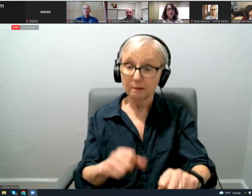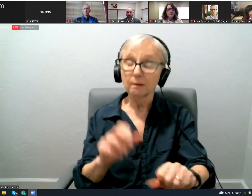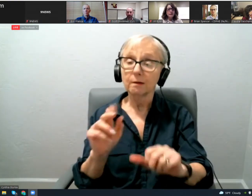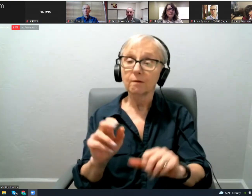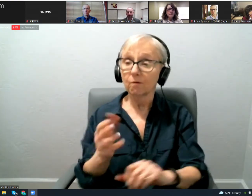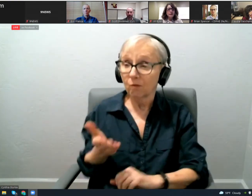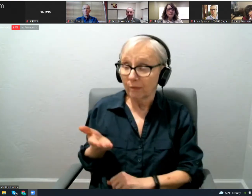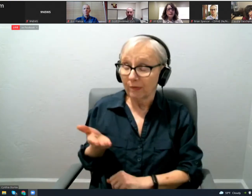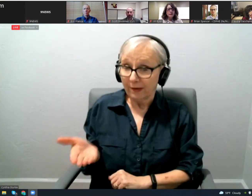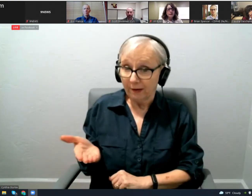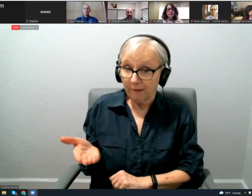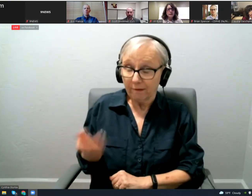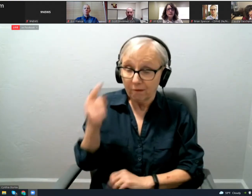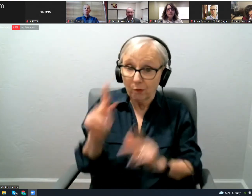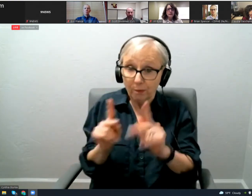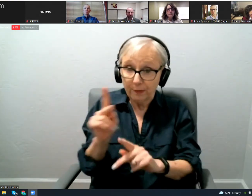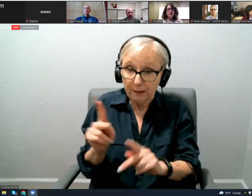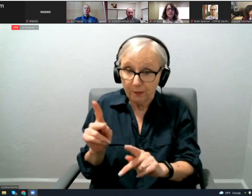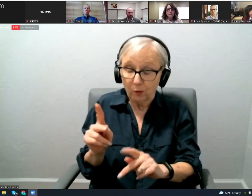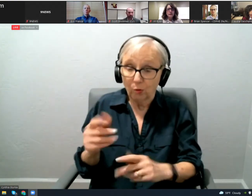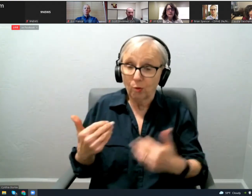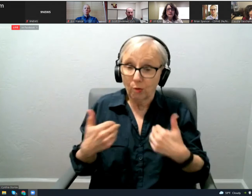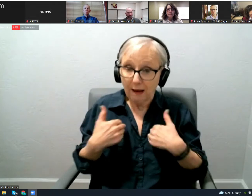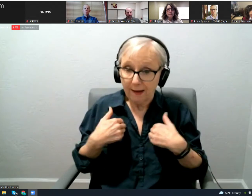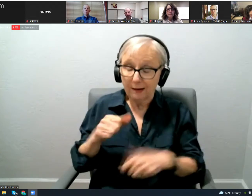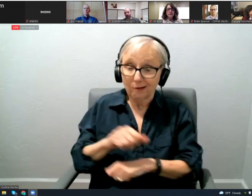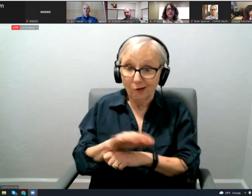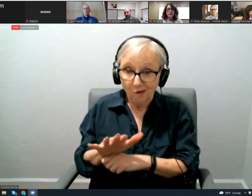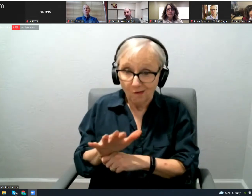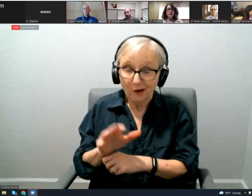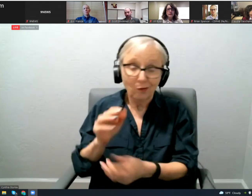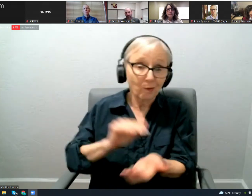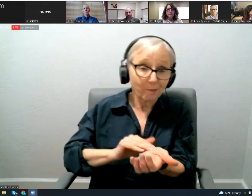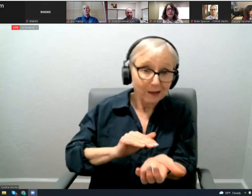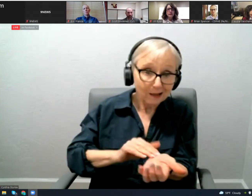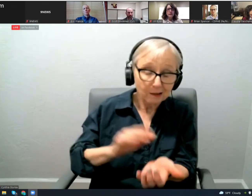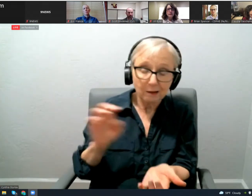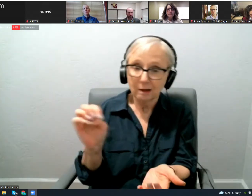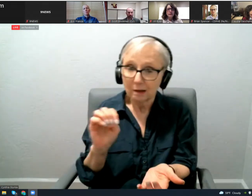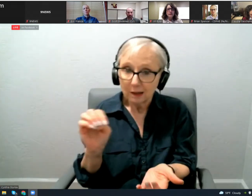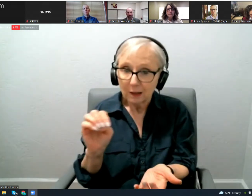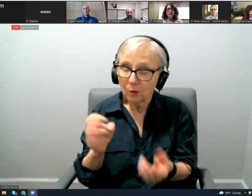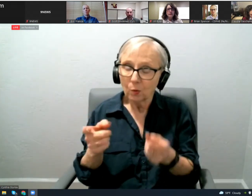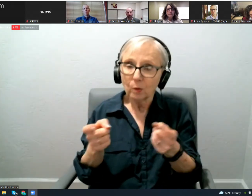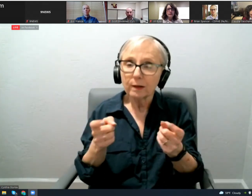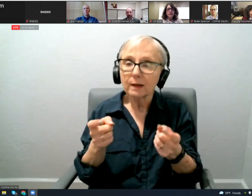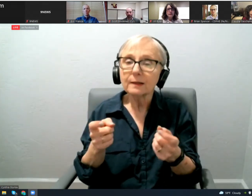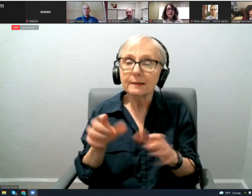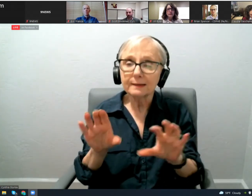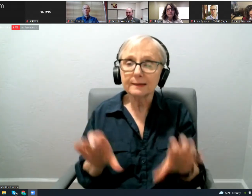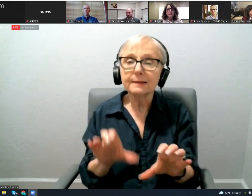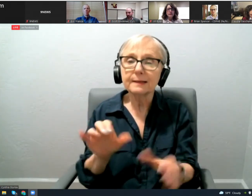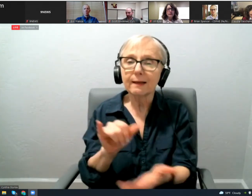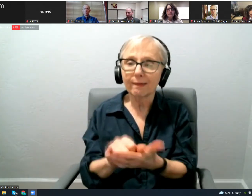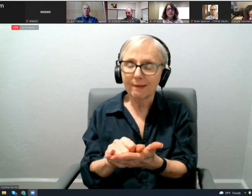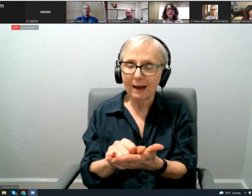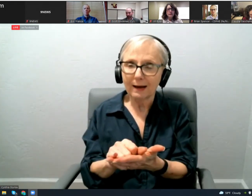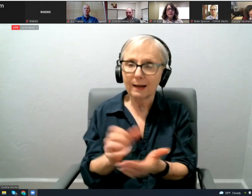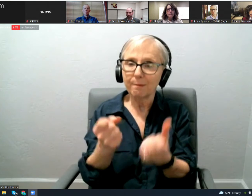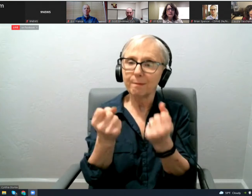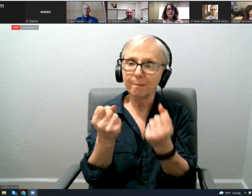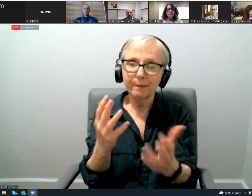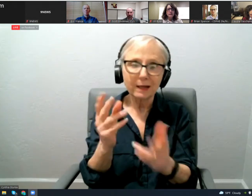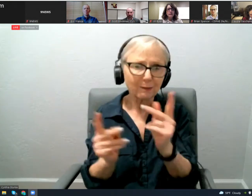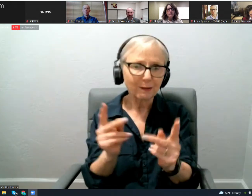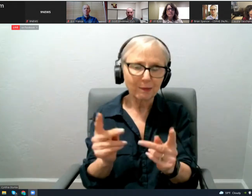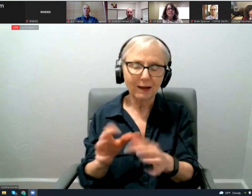having medical emergencies. And I wondered, we managed to do that, but people had to put